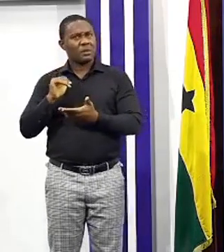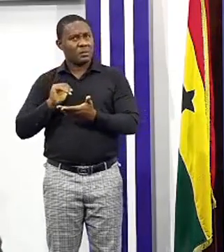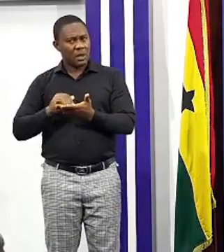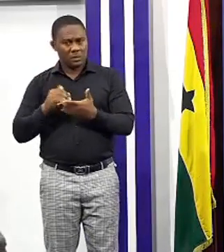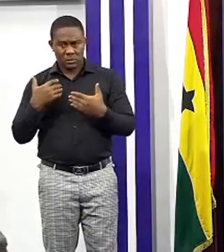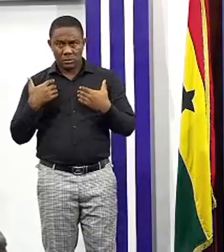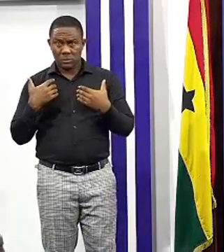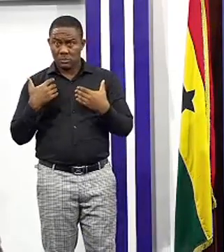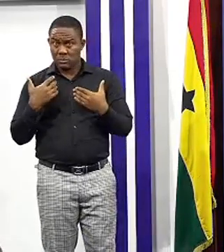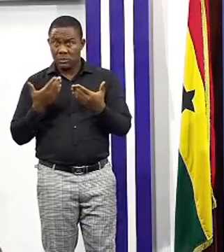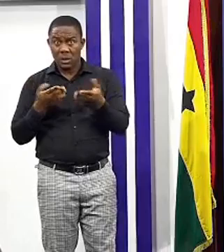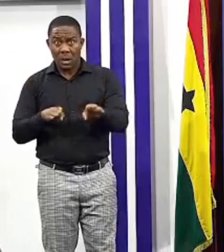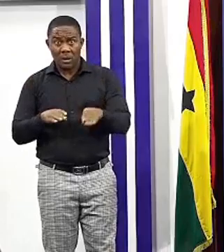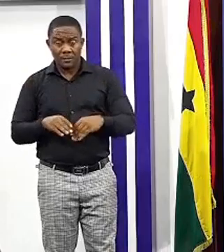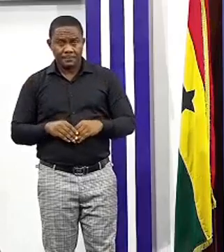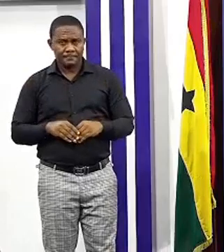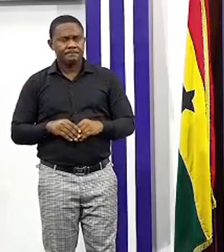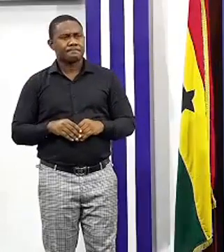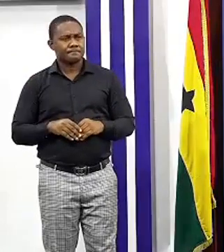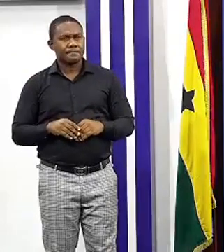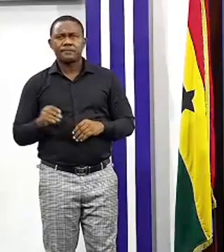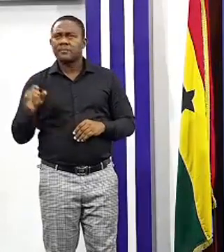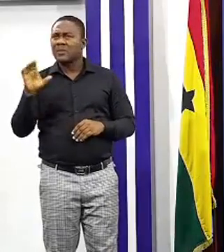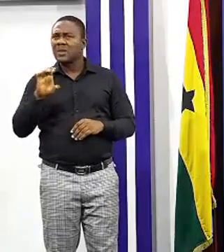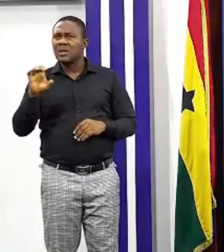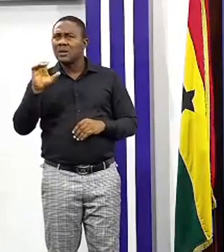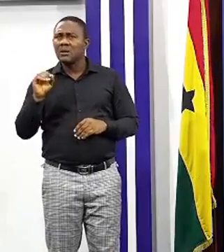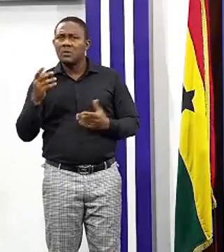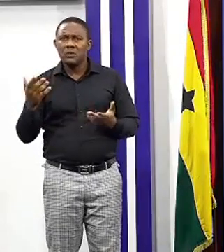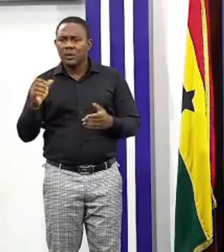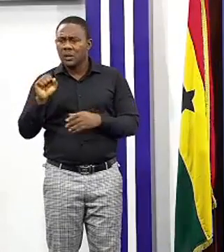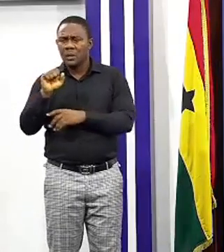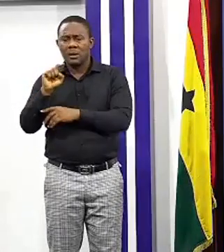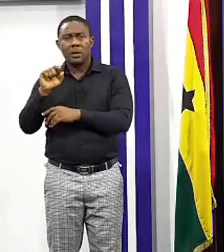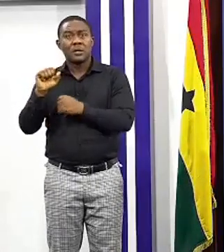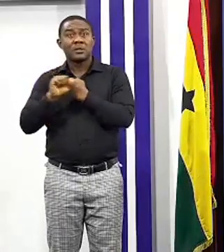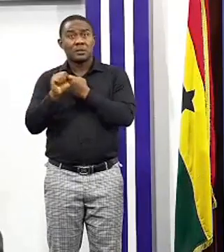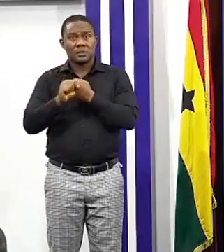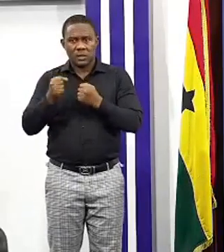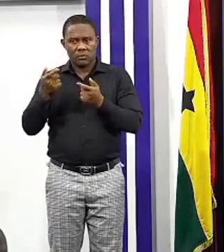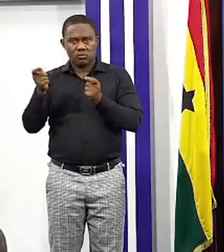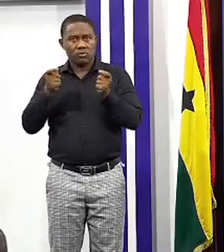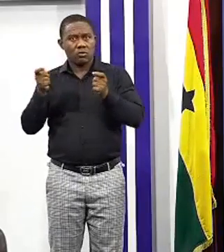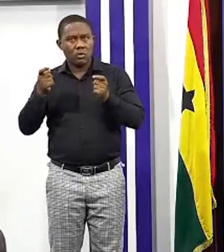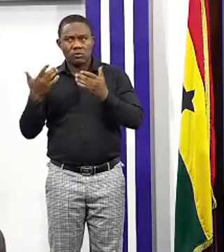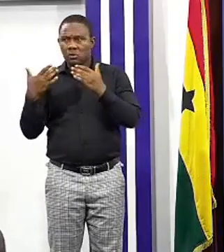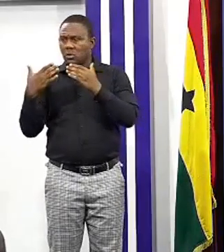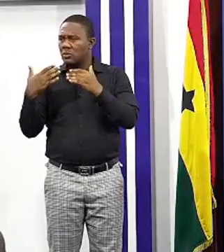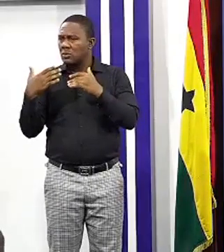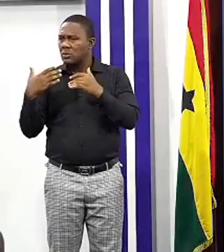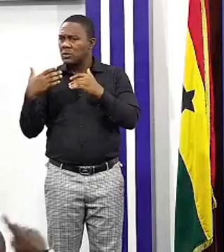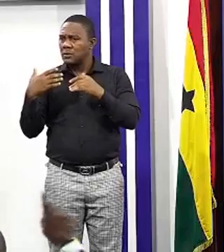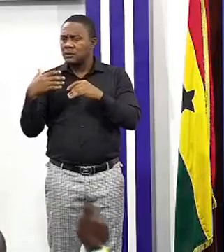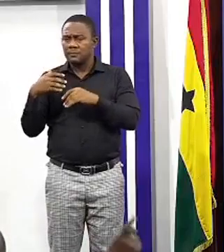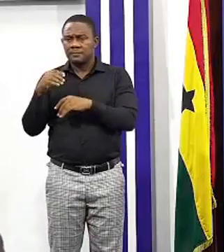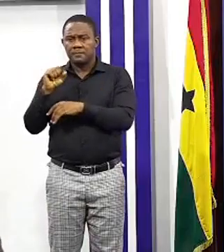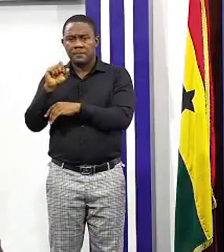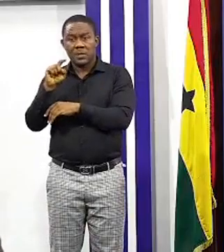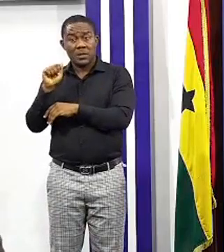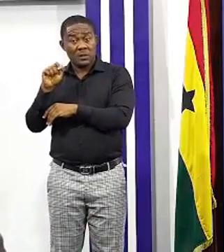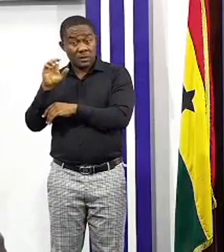understanding that chief executives of state-owned enterprises, the state-owned enterprises